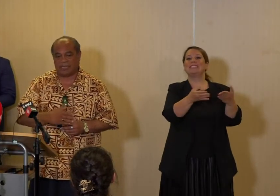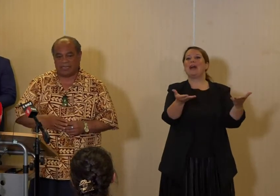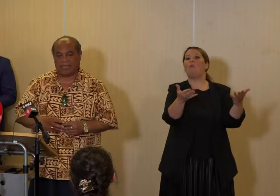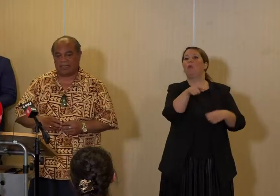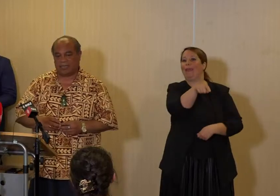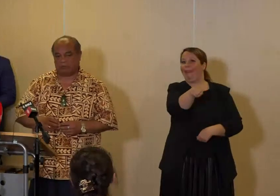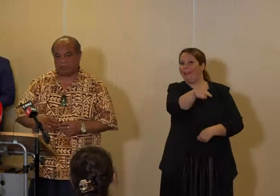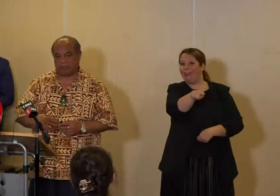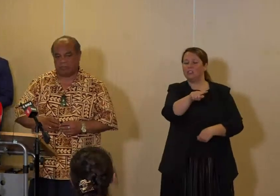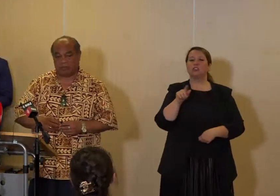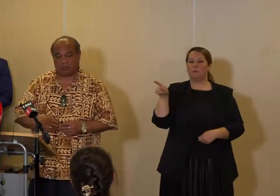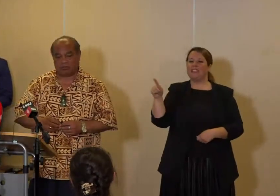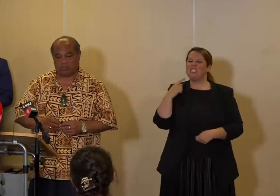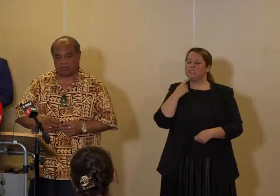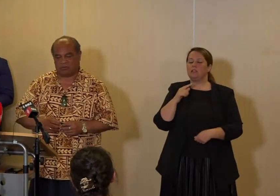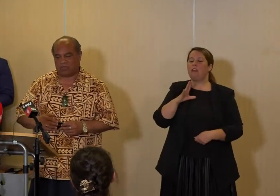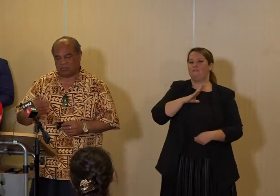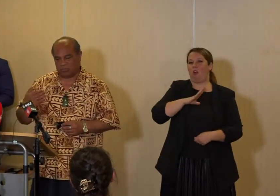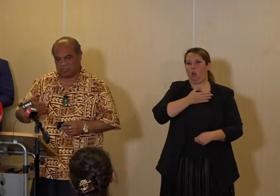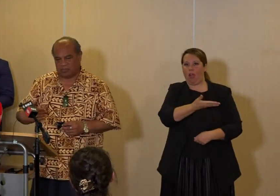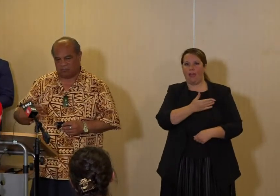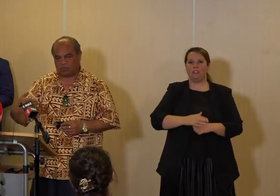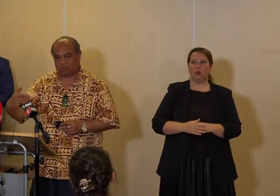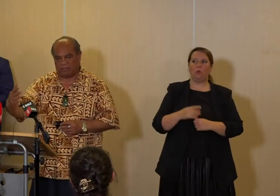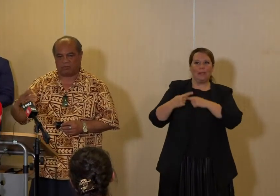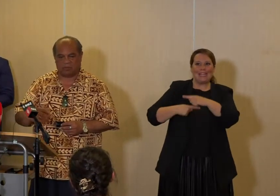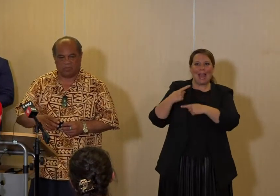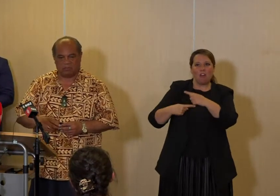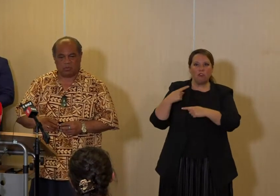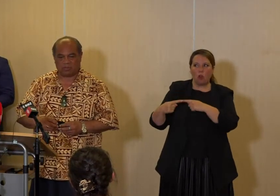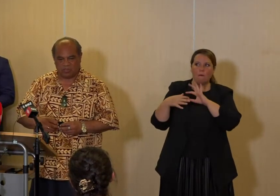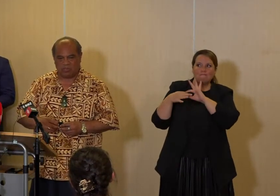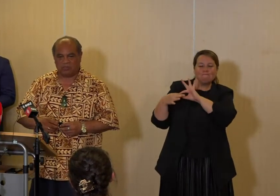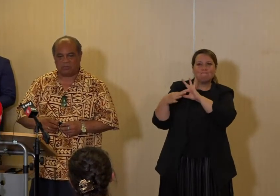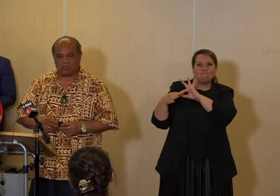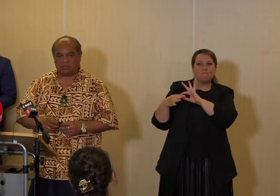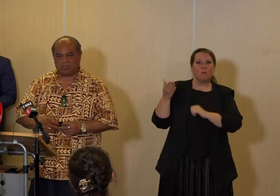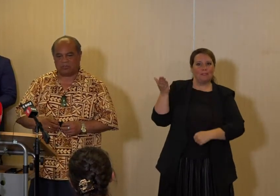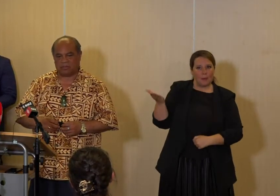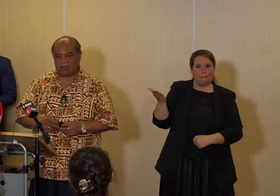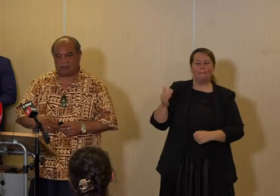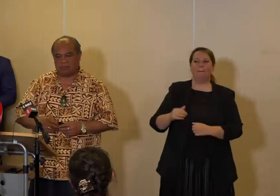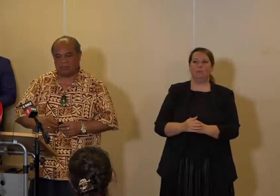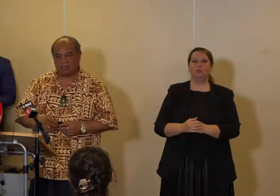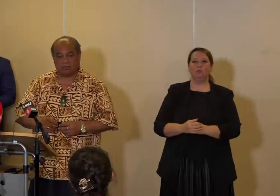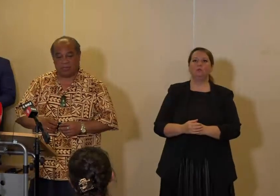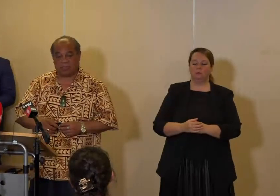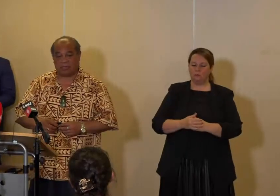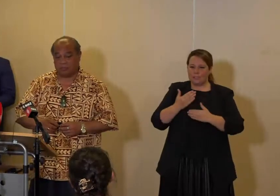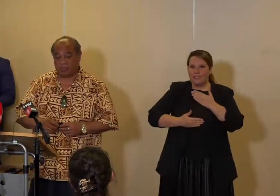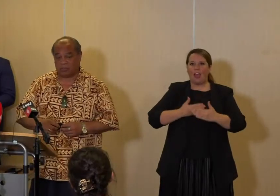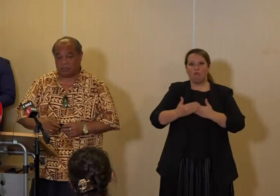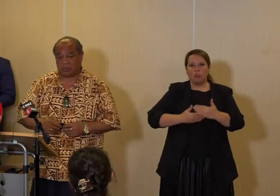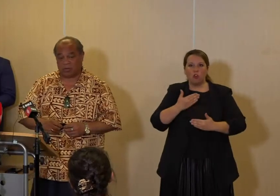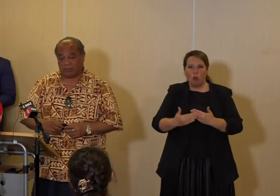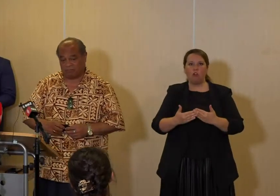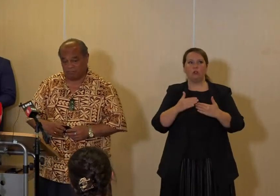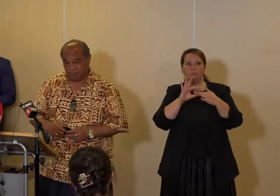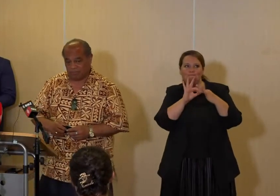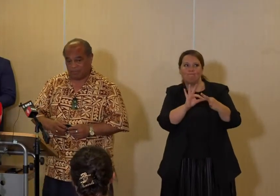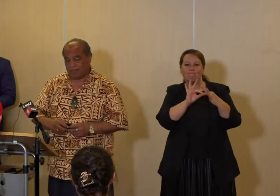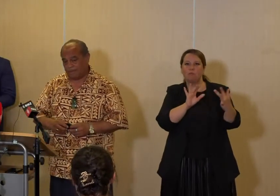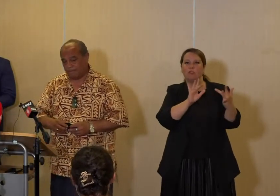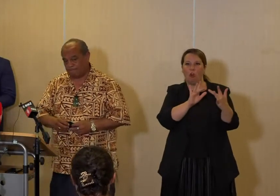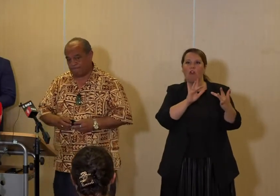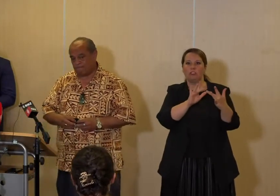we'll maintain that link with the Consul General as well as the official level. We'll continue talking to our New Zealand High Commissioner on the ground.